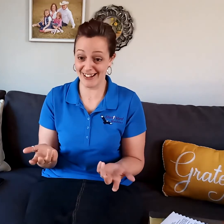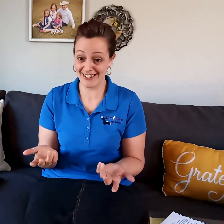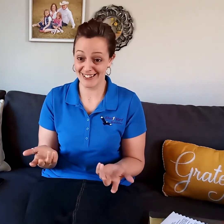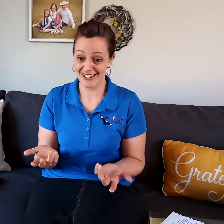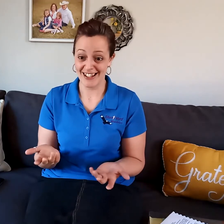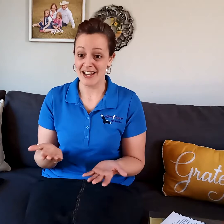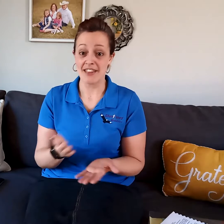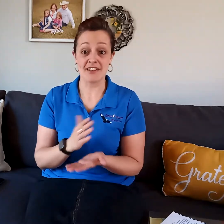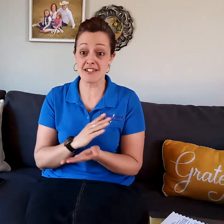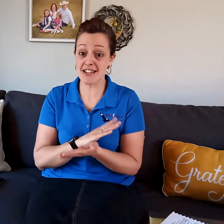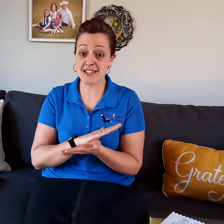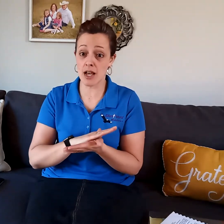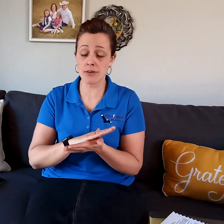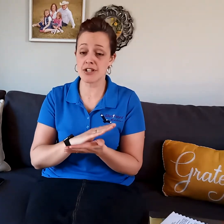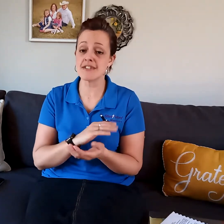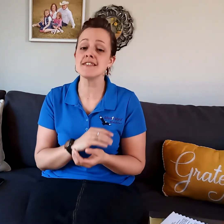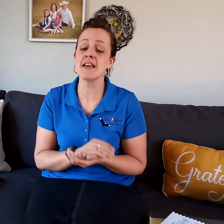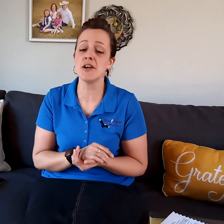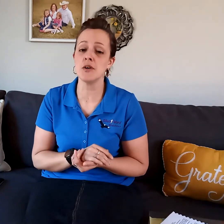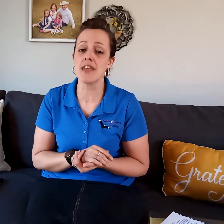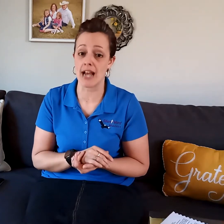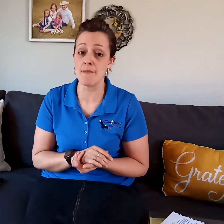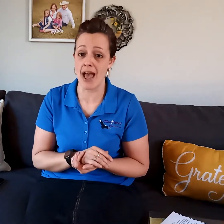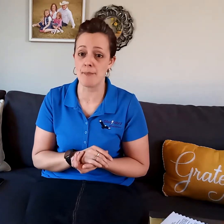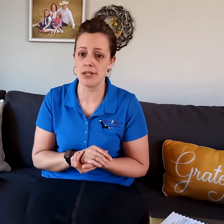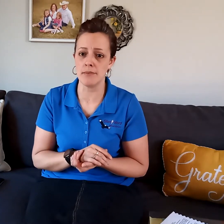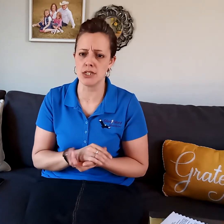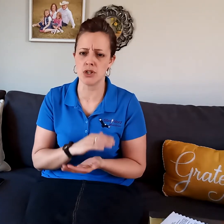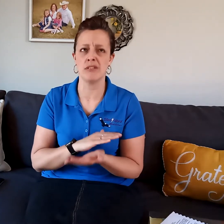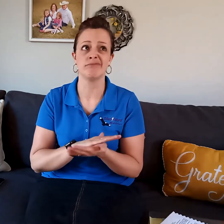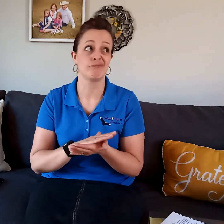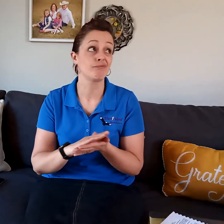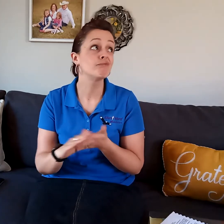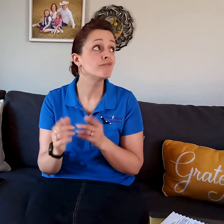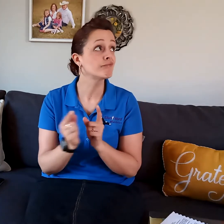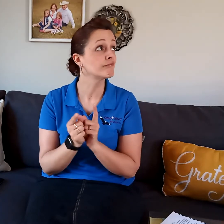right? Does this tell you that I'm happy to meet you?